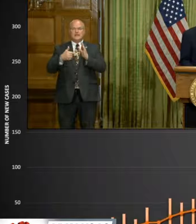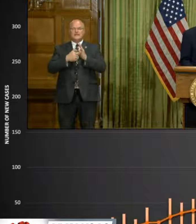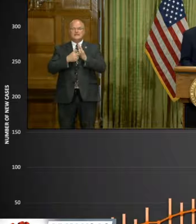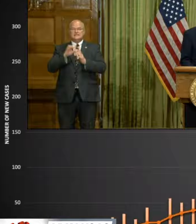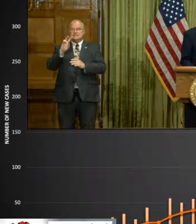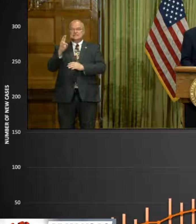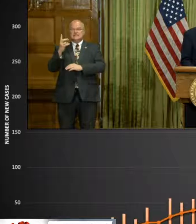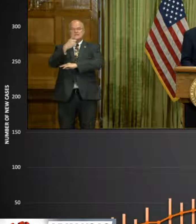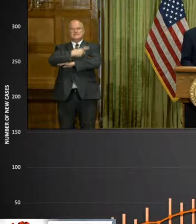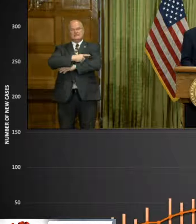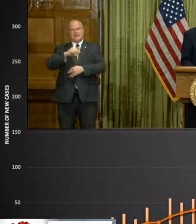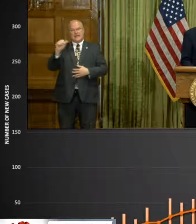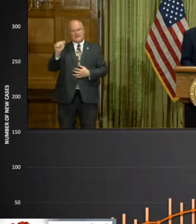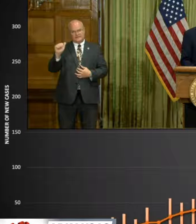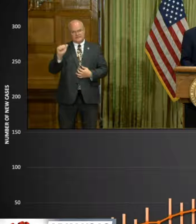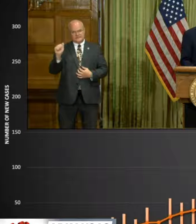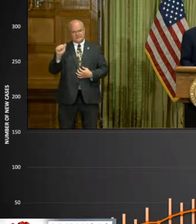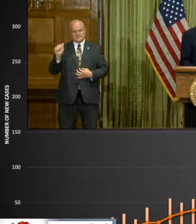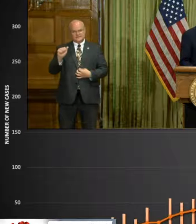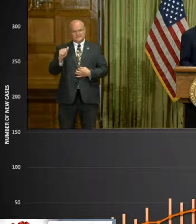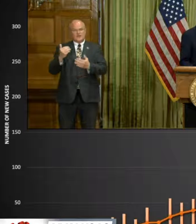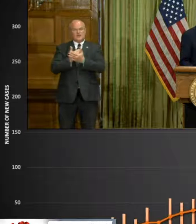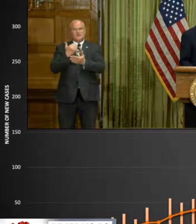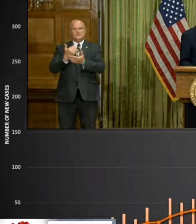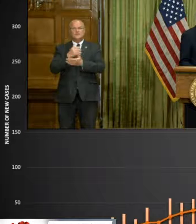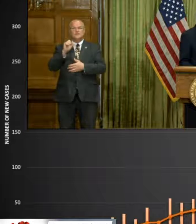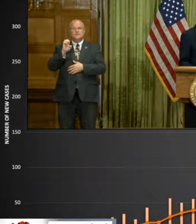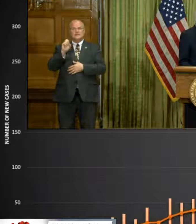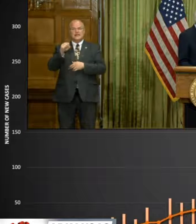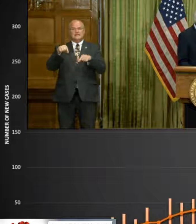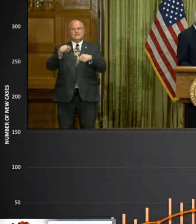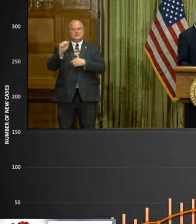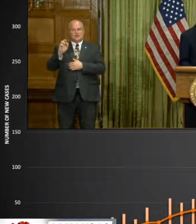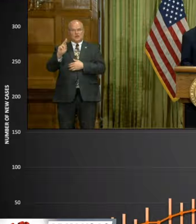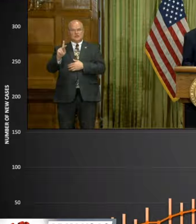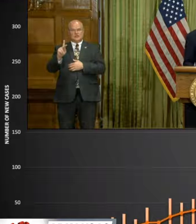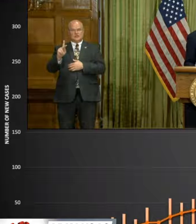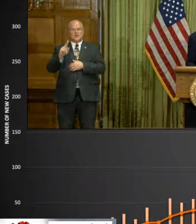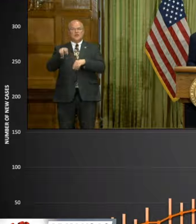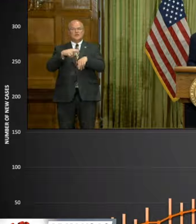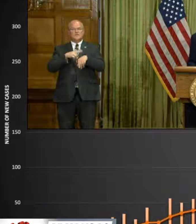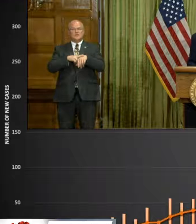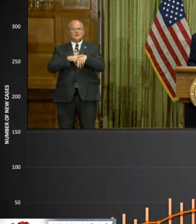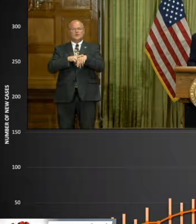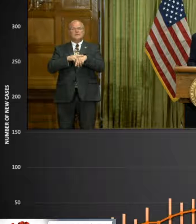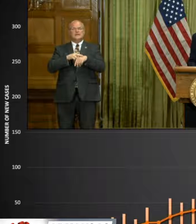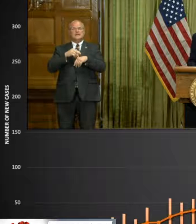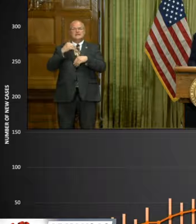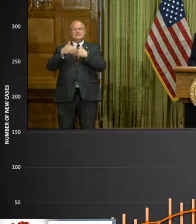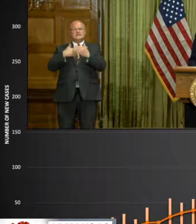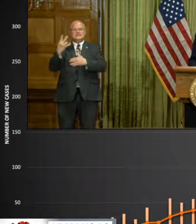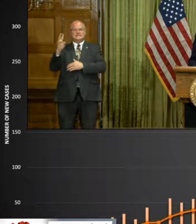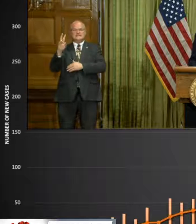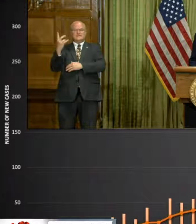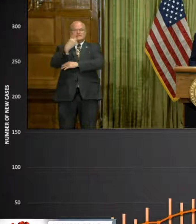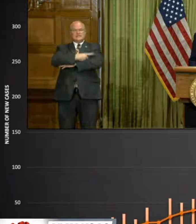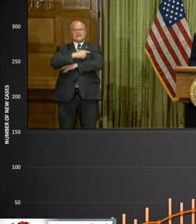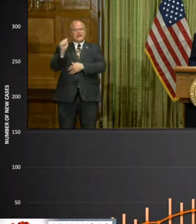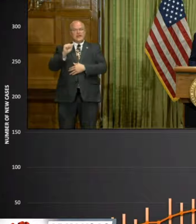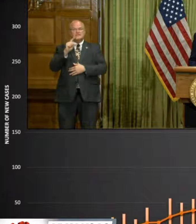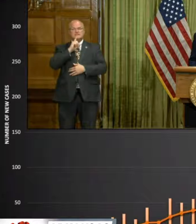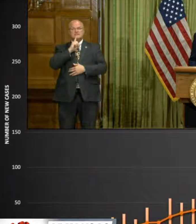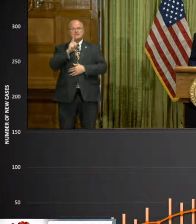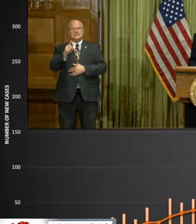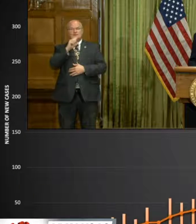the 7-day rolling average of new cases in Arkansas, and of course the rolling 7-day average is on